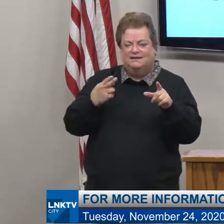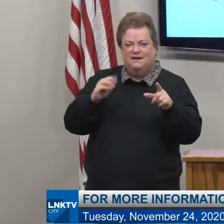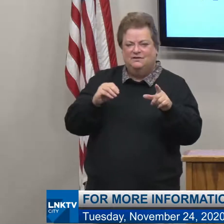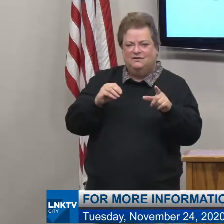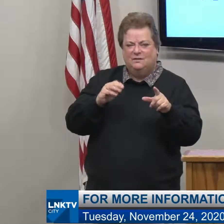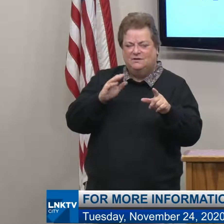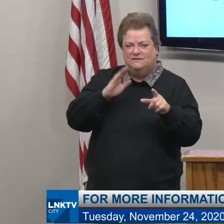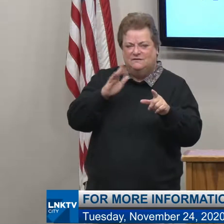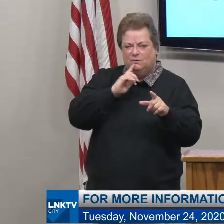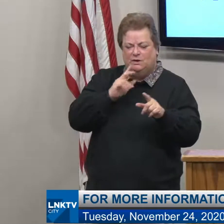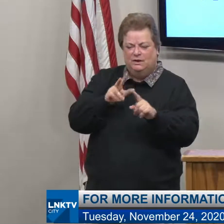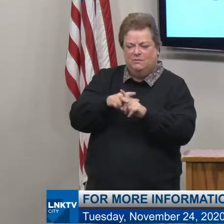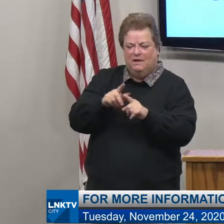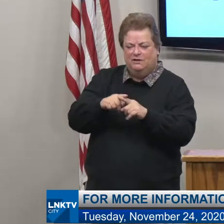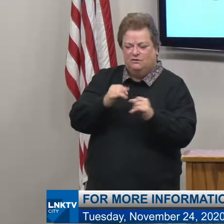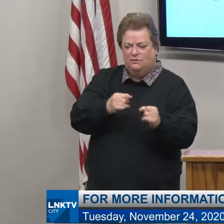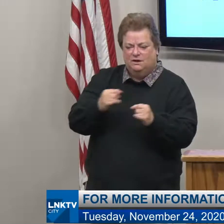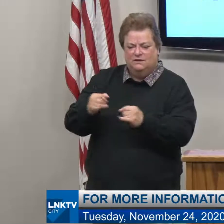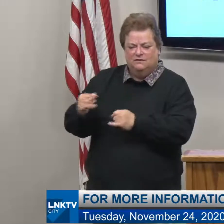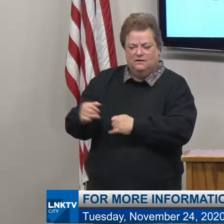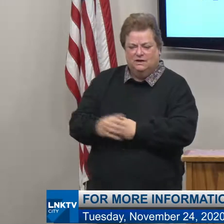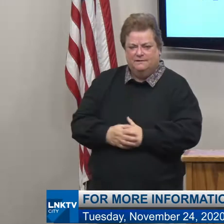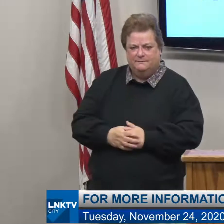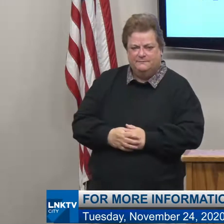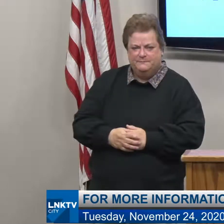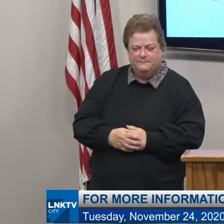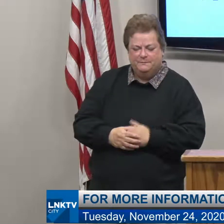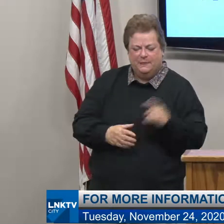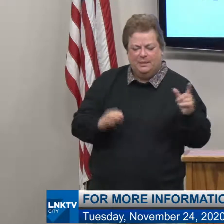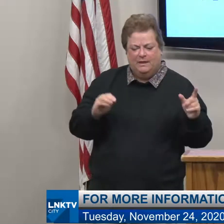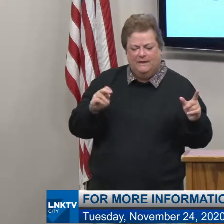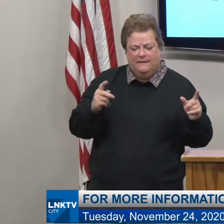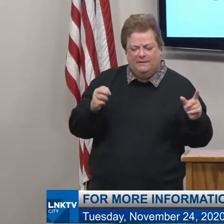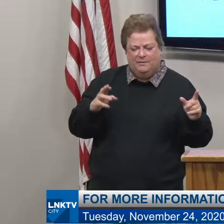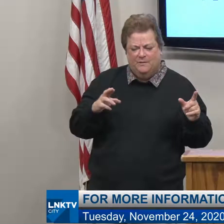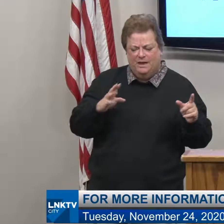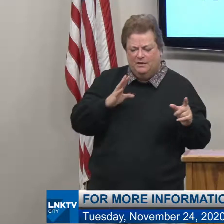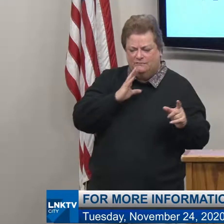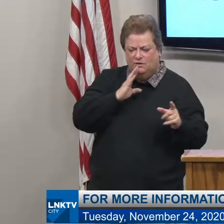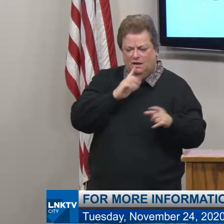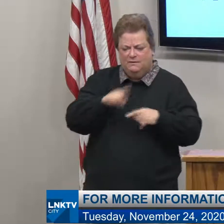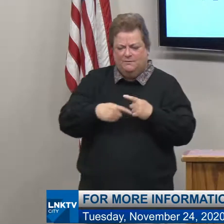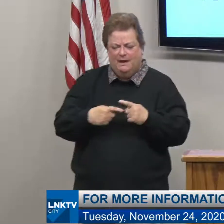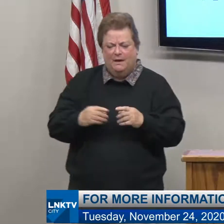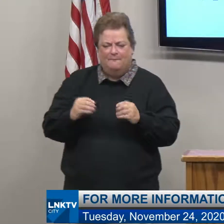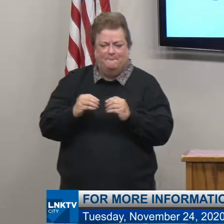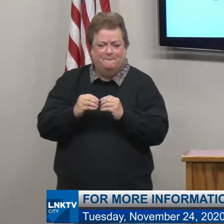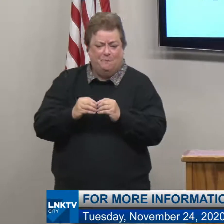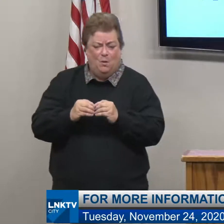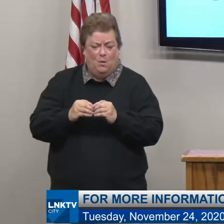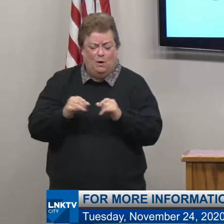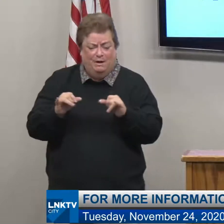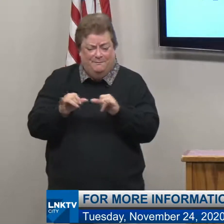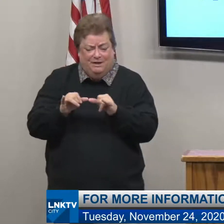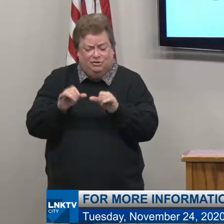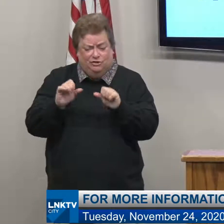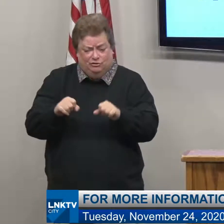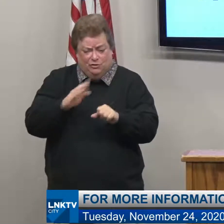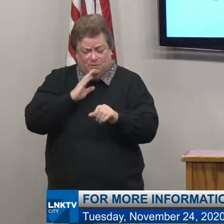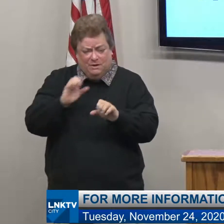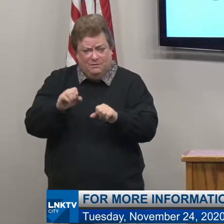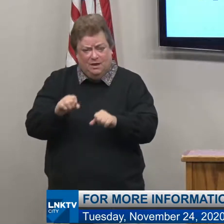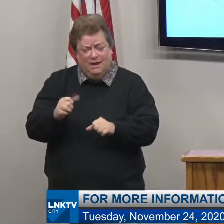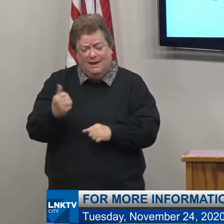This is Brent with Channel 8. The mayor, I think, mentioned more widespread measures are possible. Has there been anything